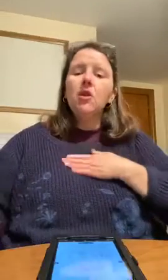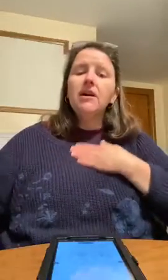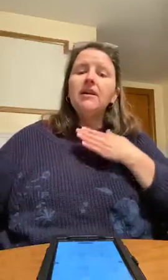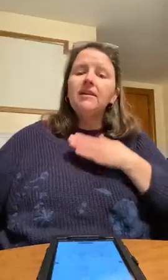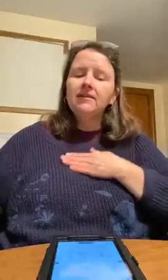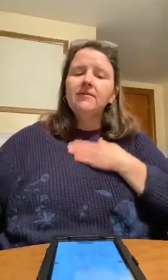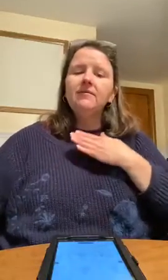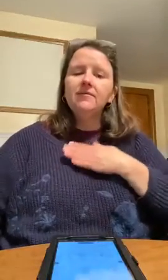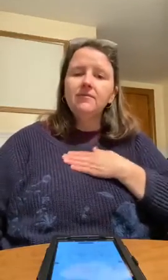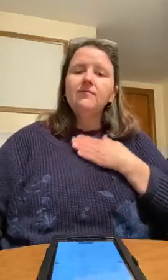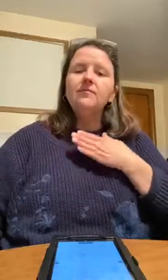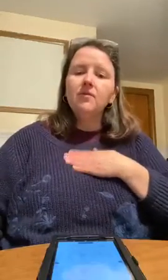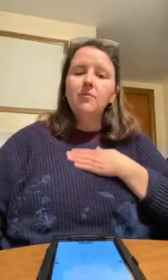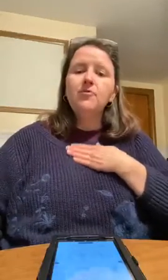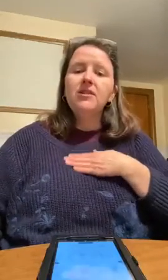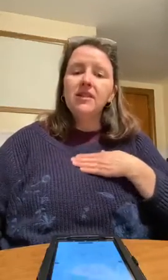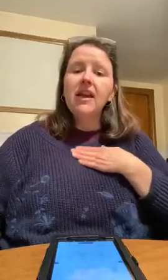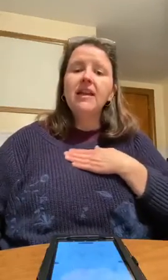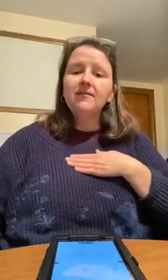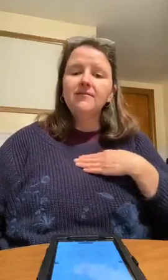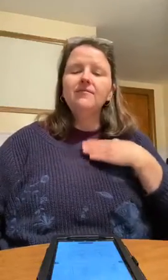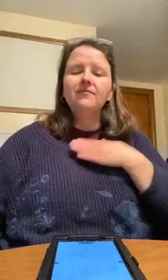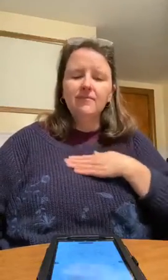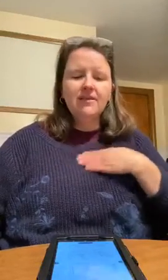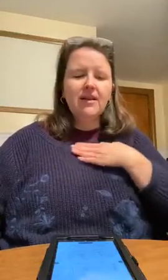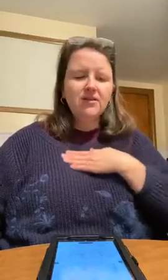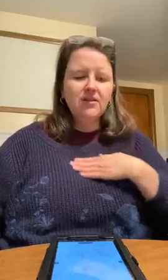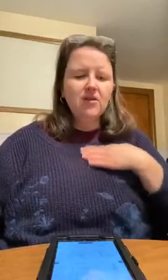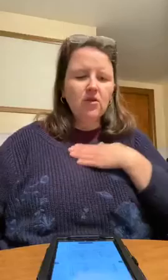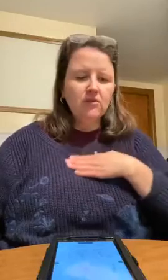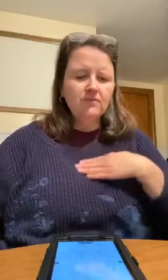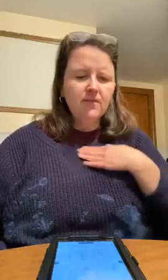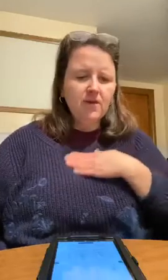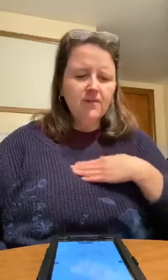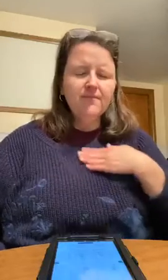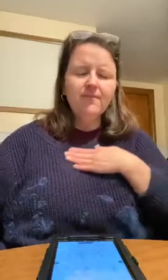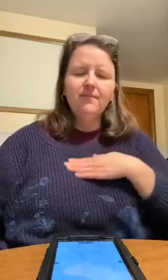Enjoy, appreciate. It's actually the circle, sorry.